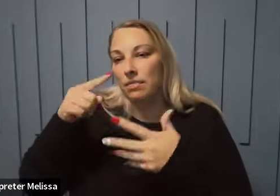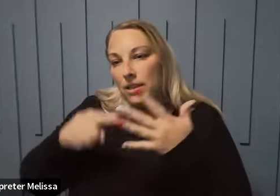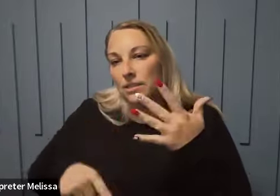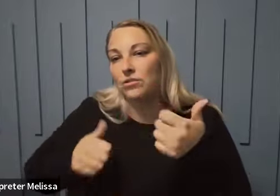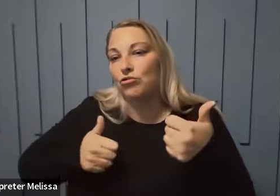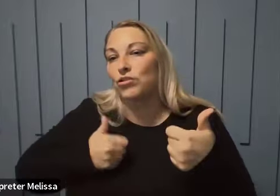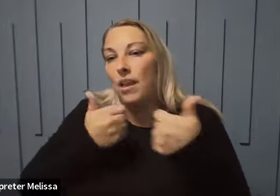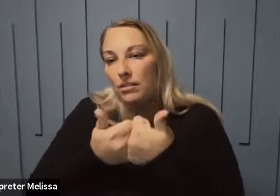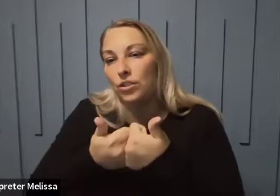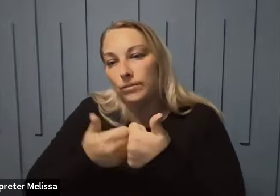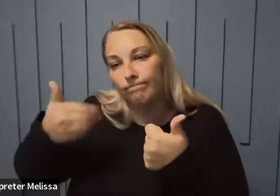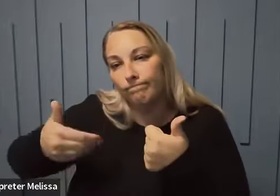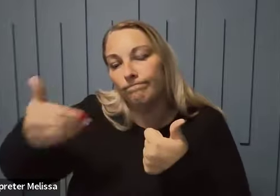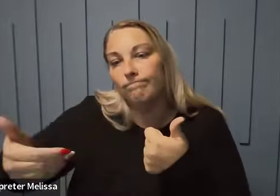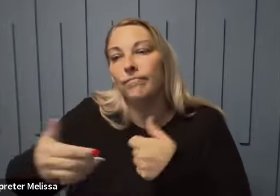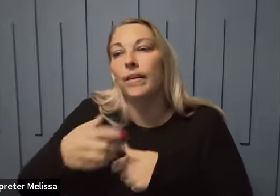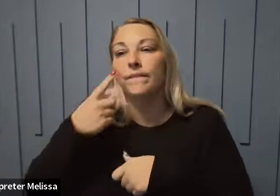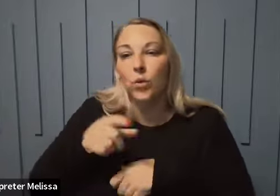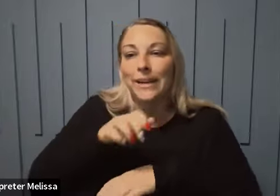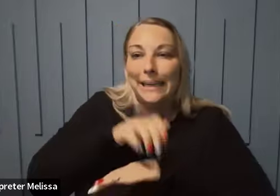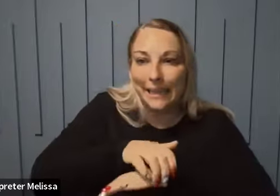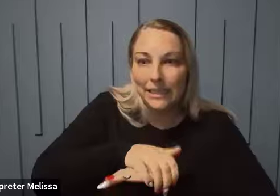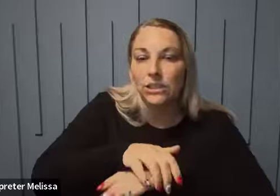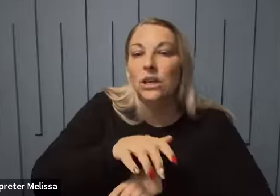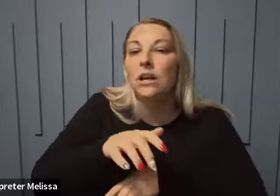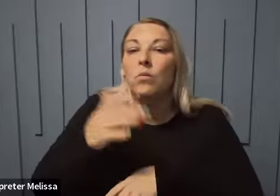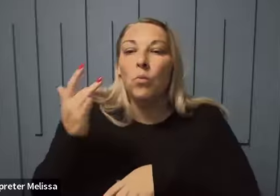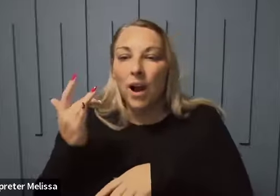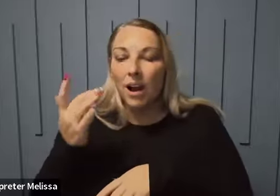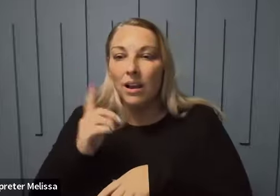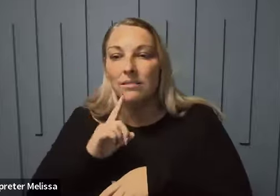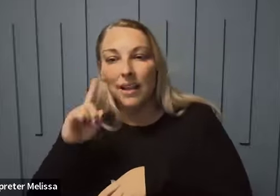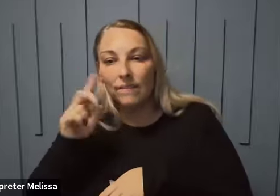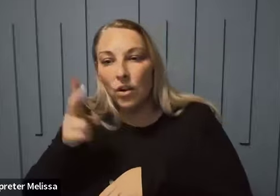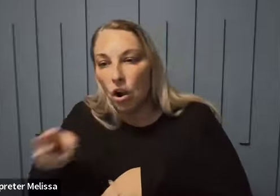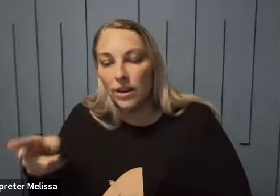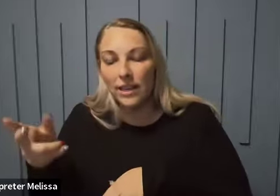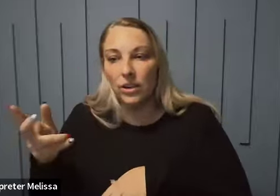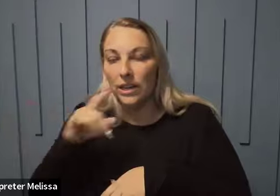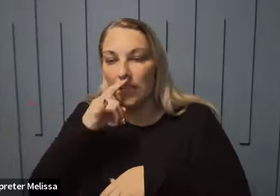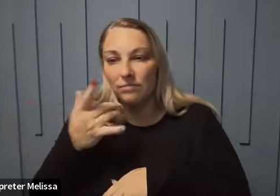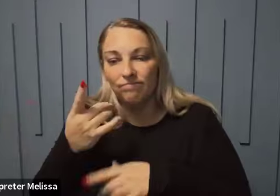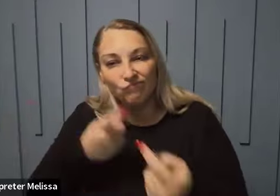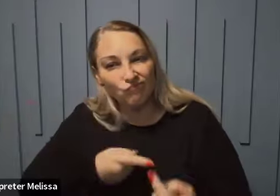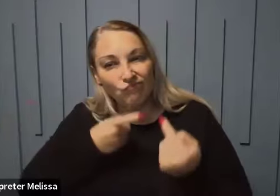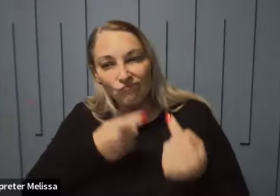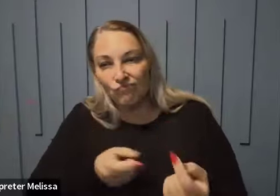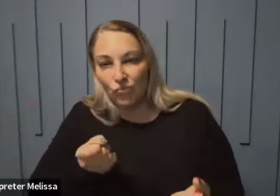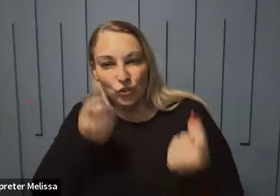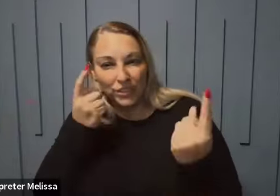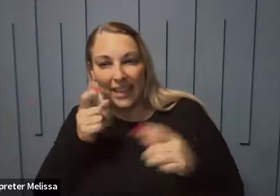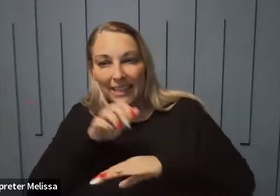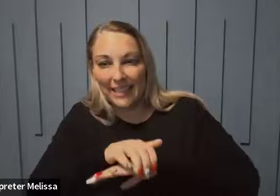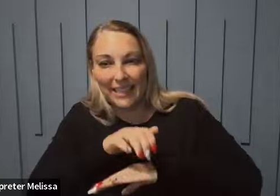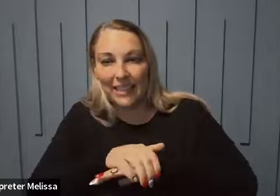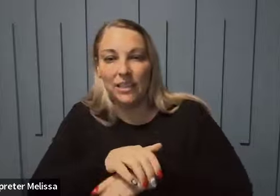bring to the table, and why it's so hard for deaf and hard of hearing kids to really understand English when they're unable to